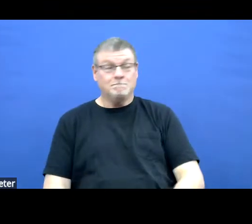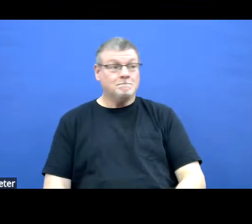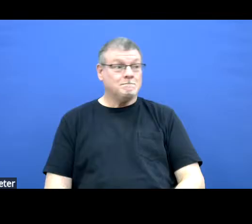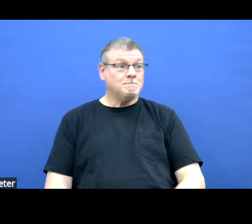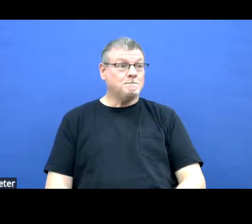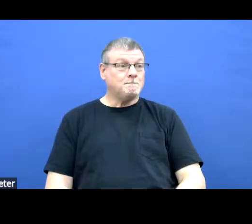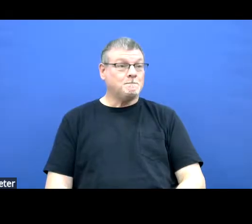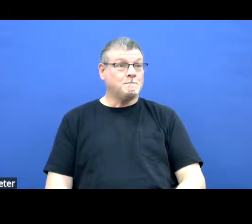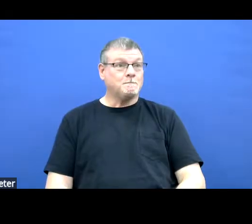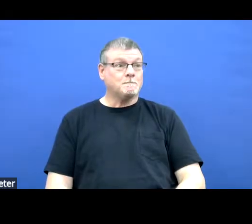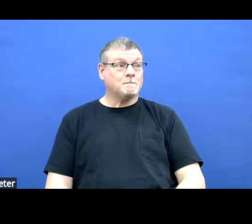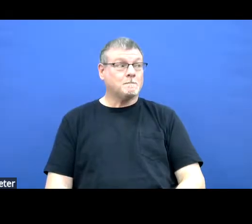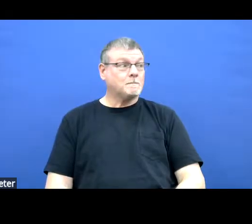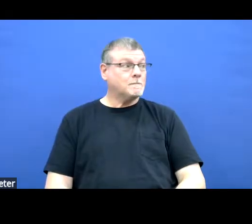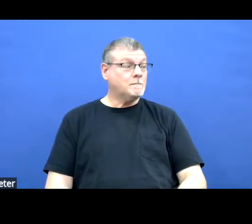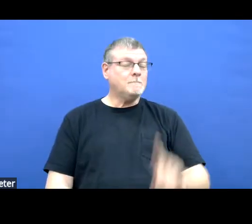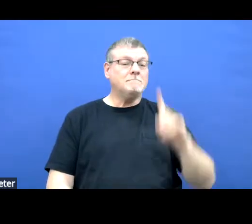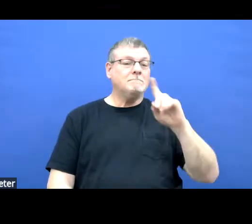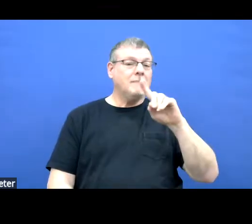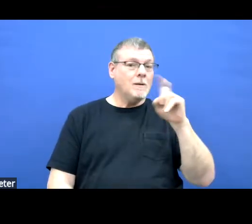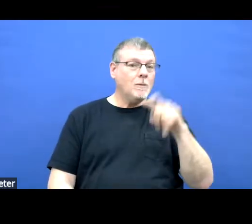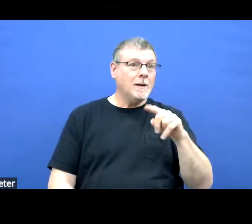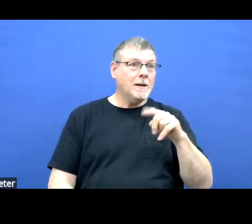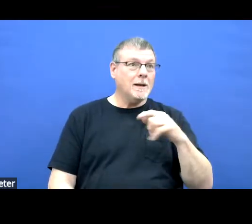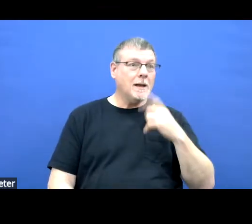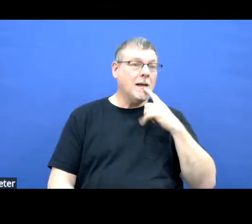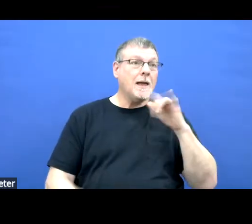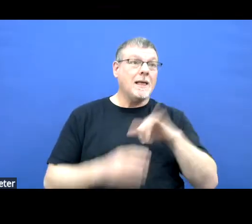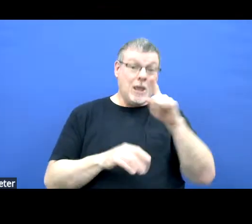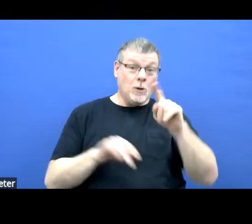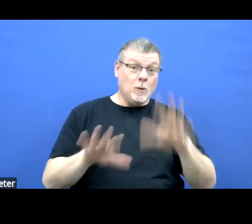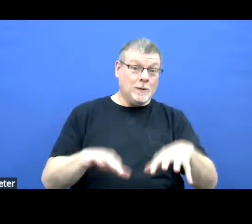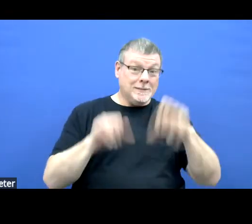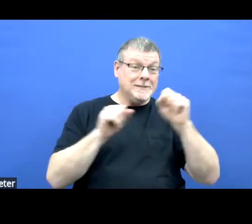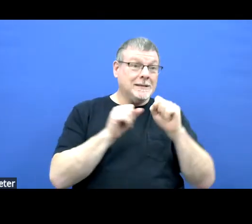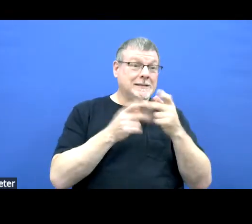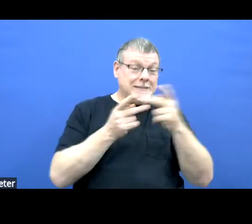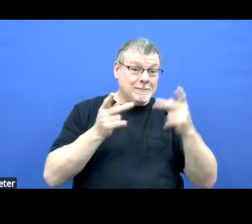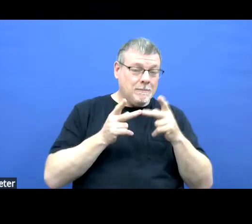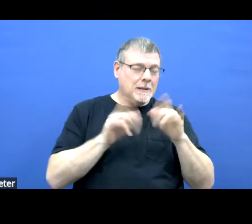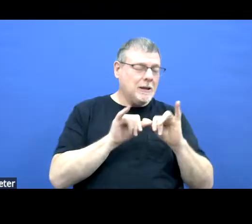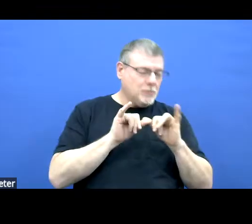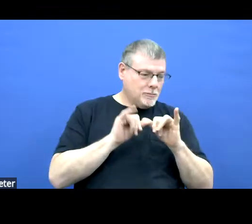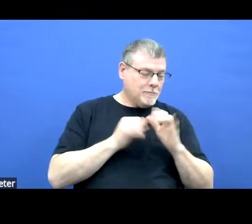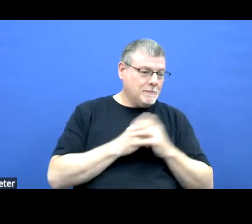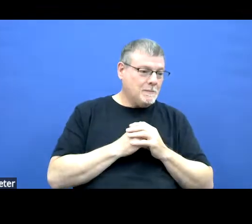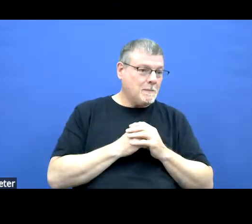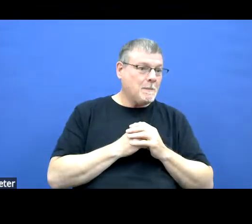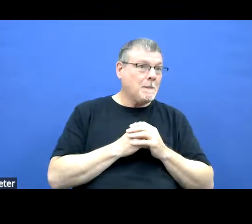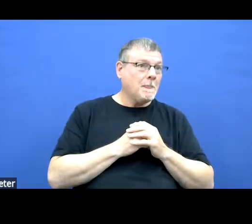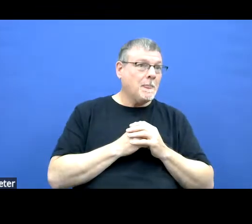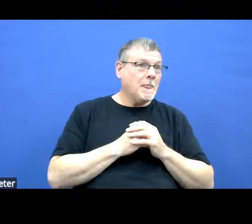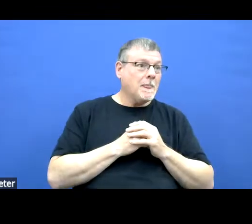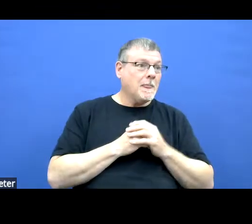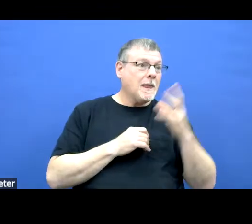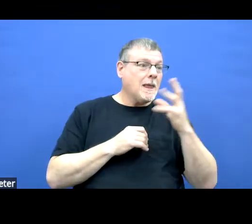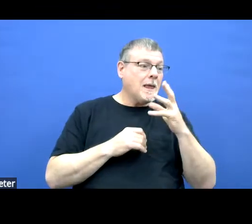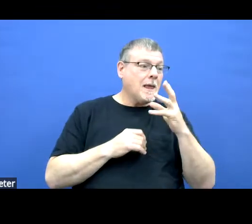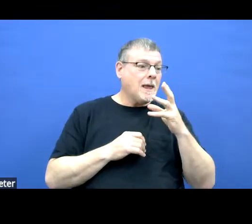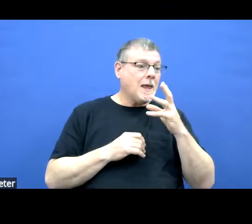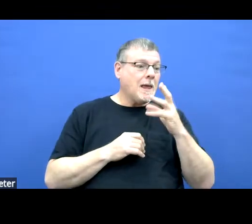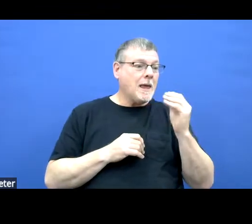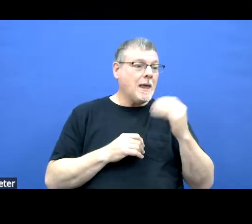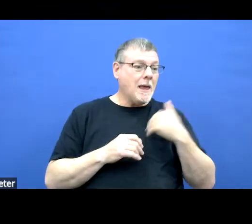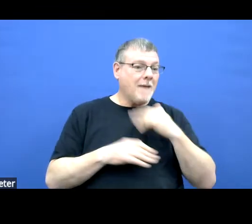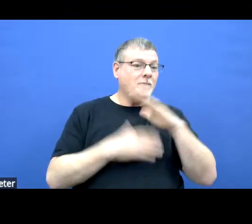one. Assuming that you do take the space, Mr. Marion, and employees are there. And I know you have all the